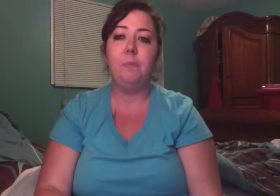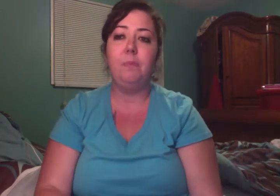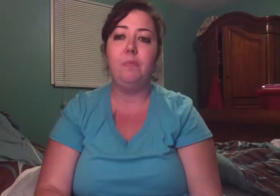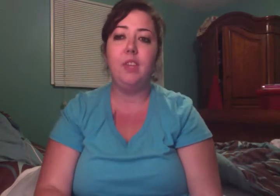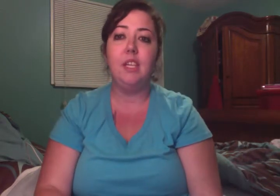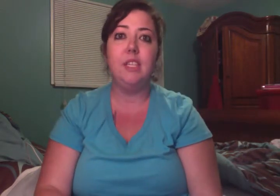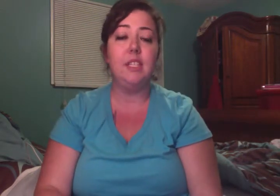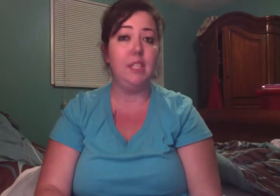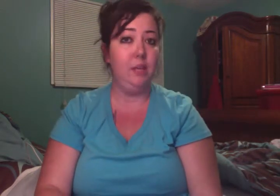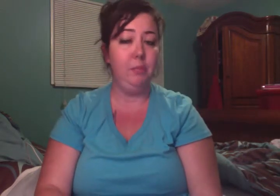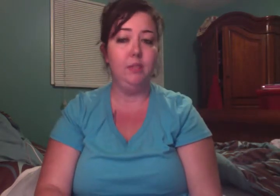Sleep.